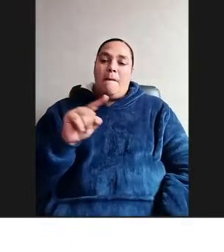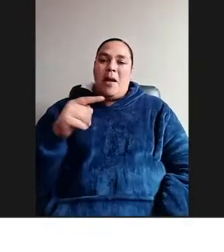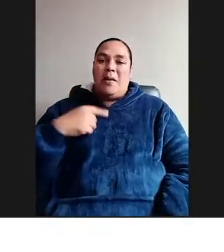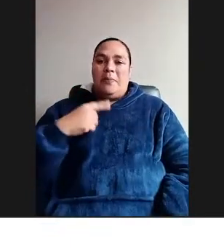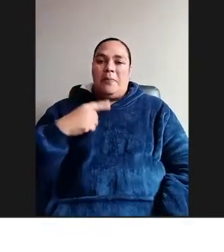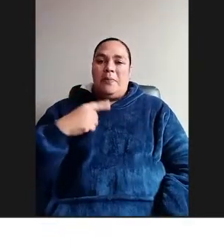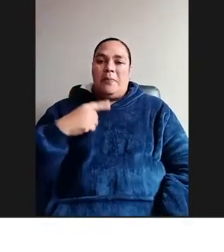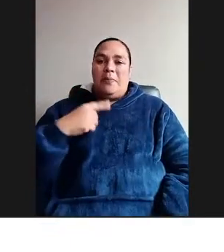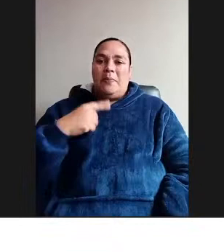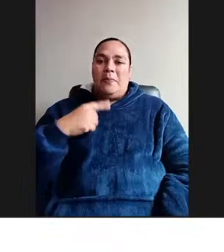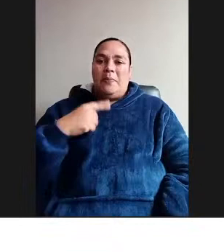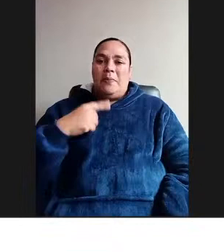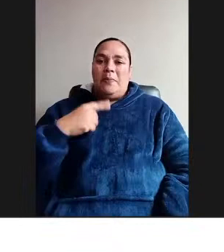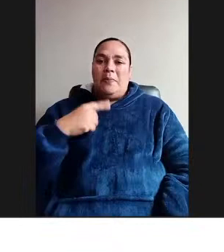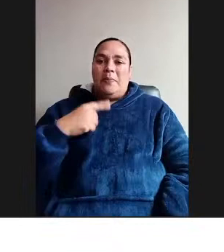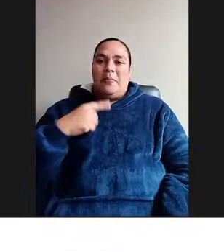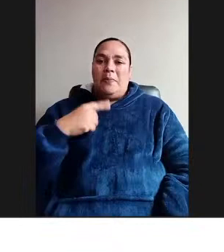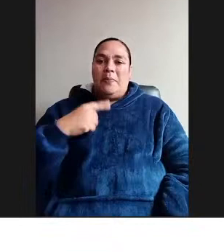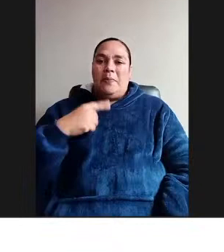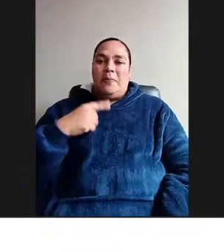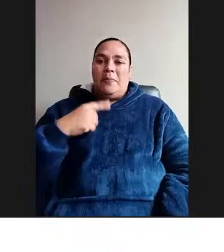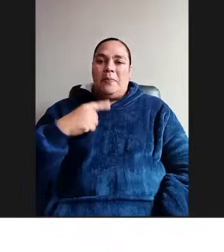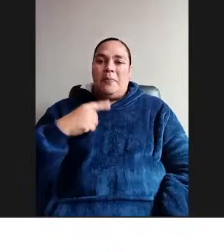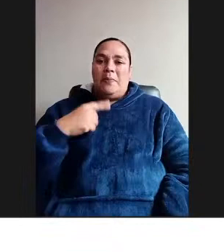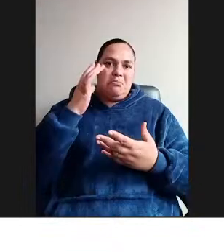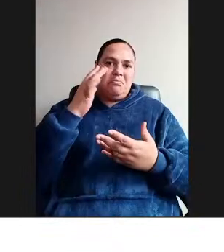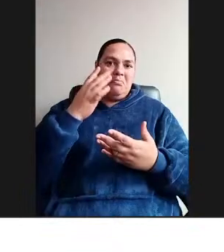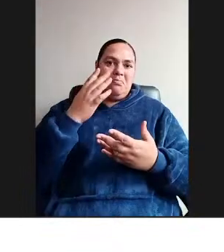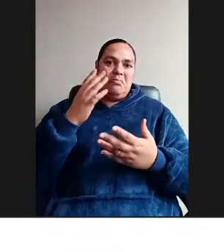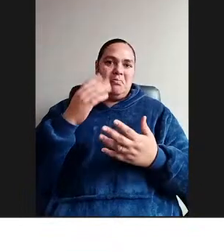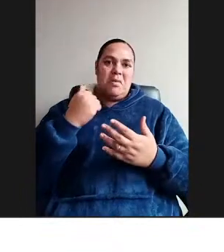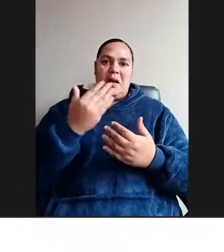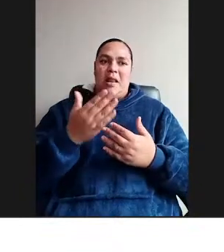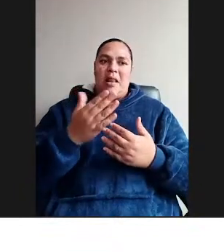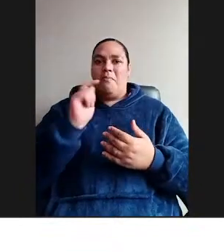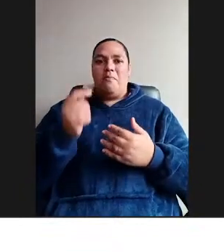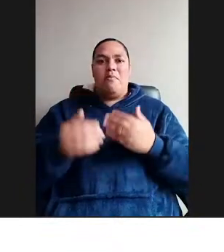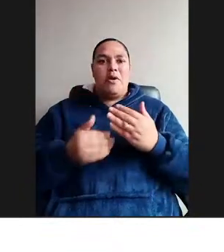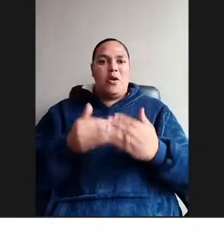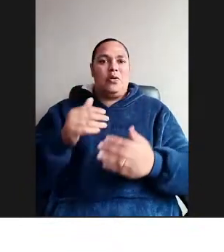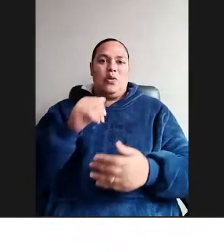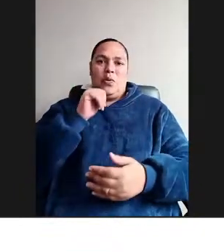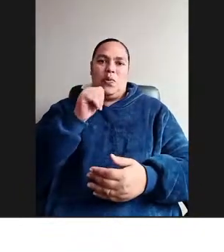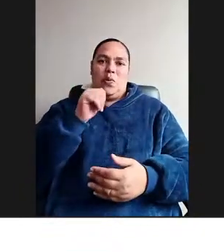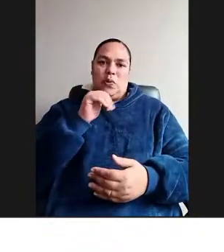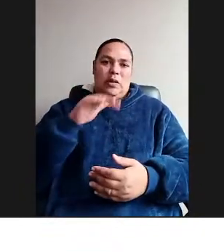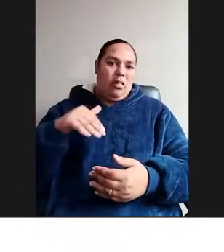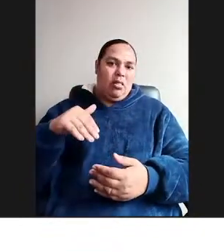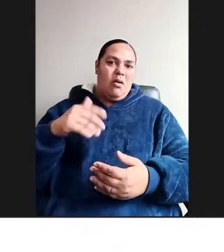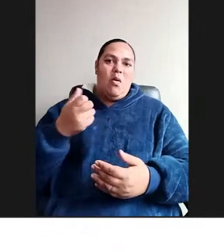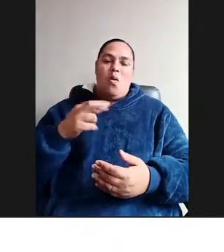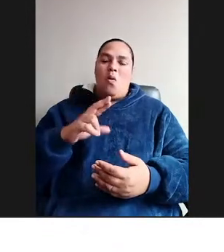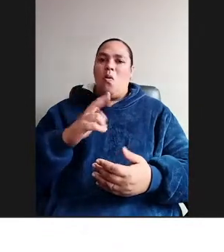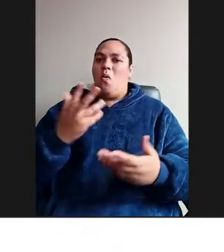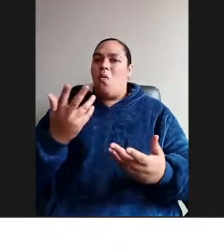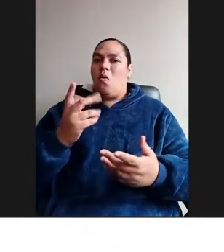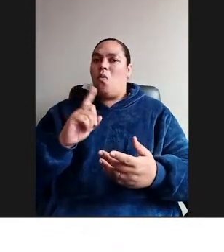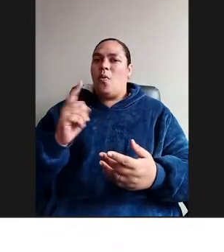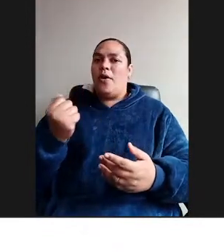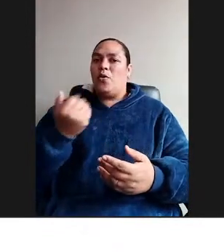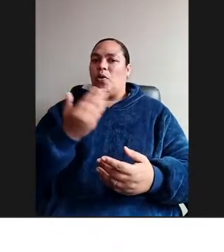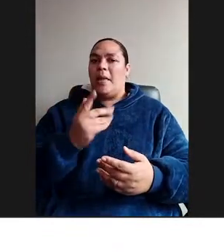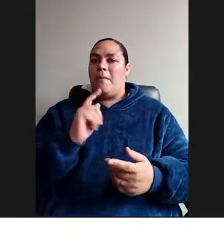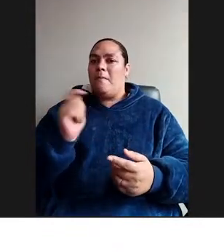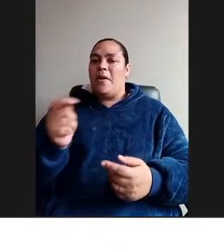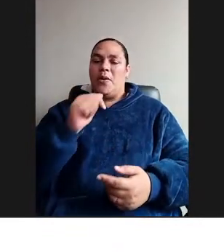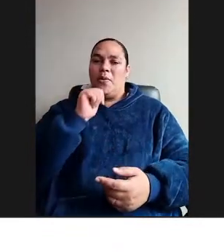still having the challenge where the claims are not yet processed, or I mean, where the claims haven't yet been paid.